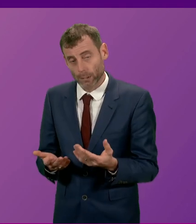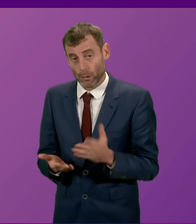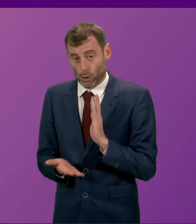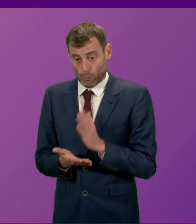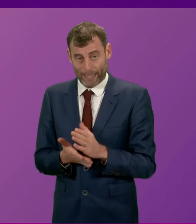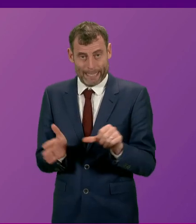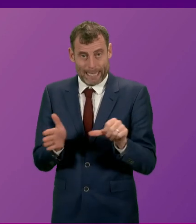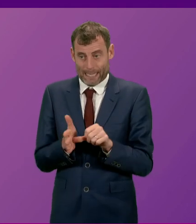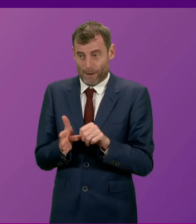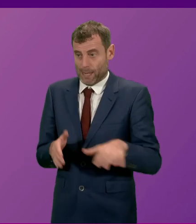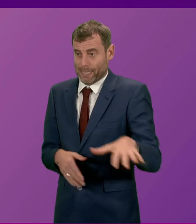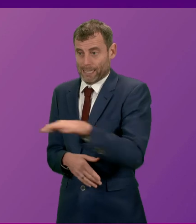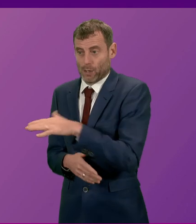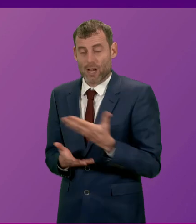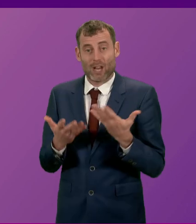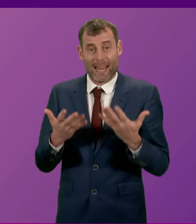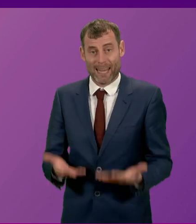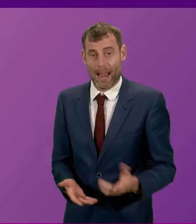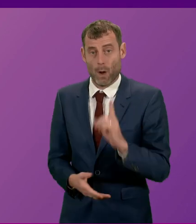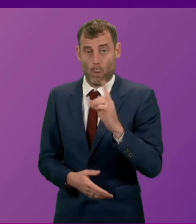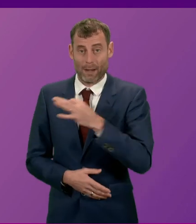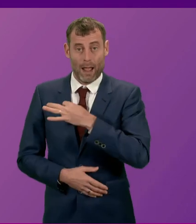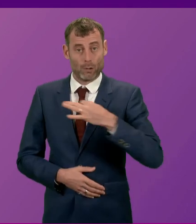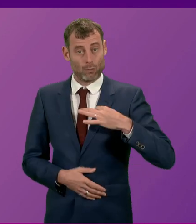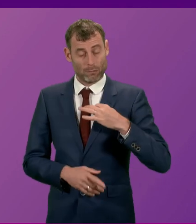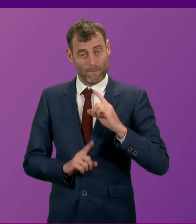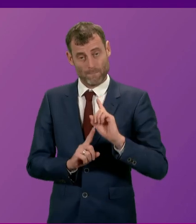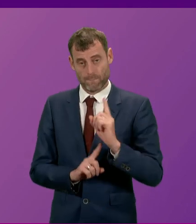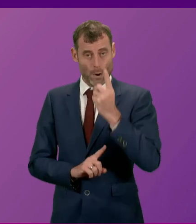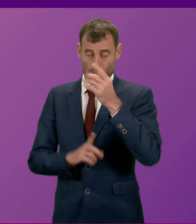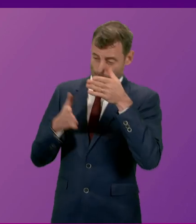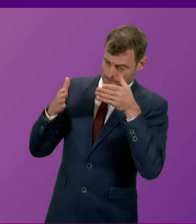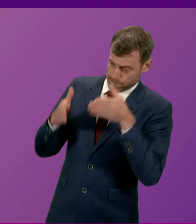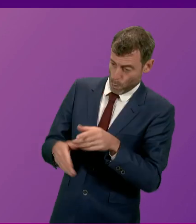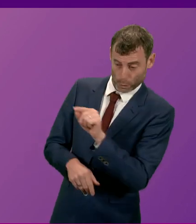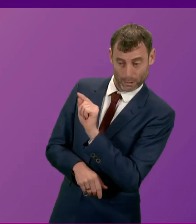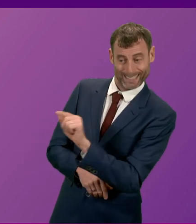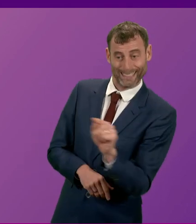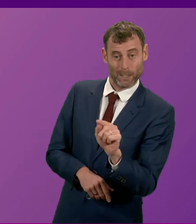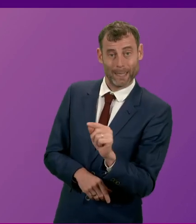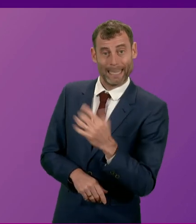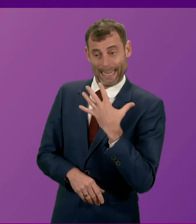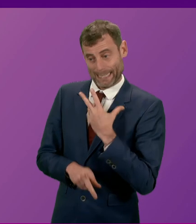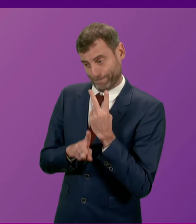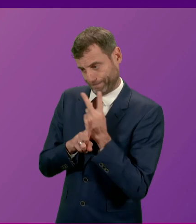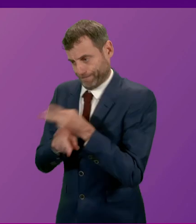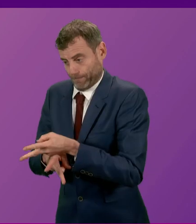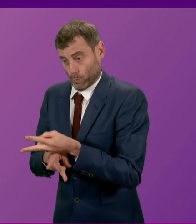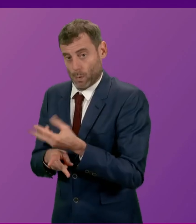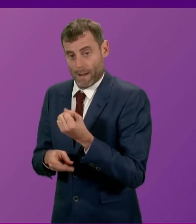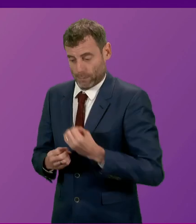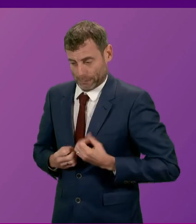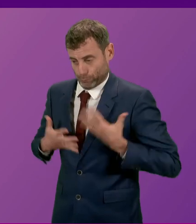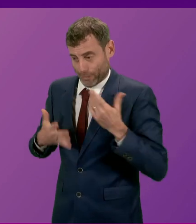that we face, that essentially clinical priority is driving the attention to addressing those patients